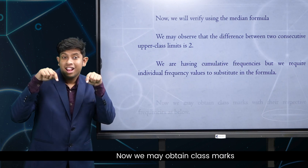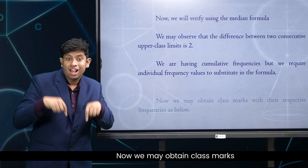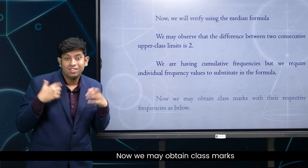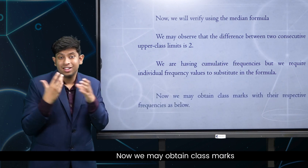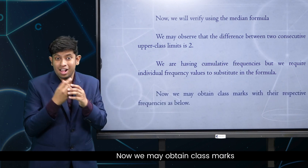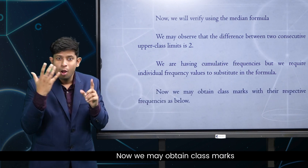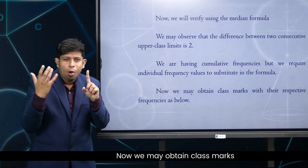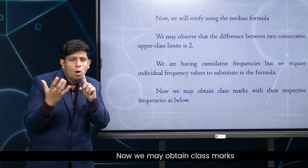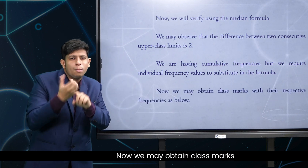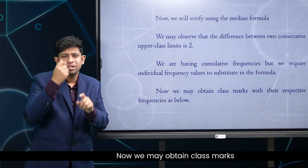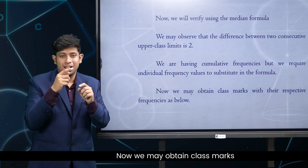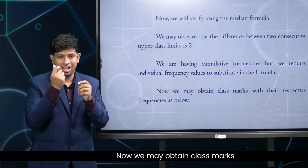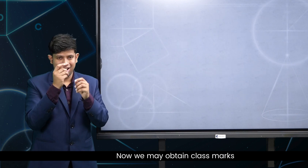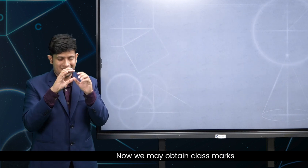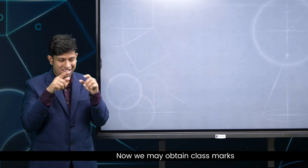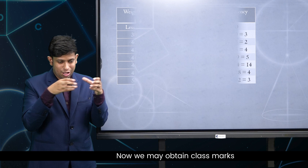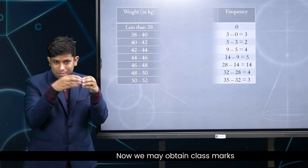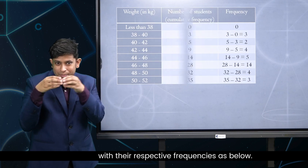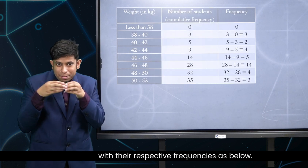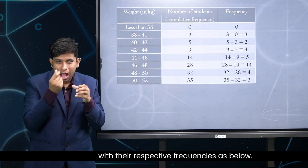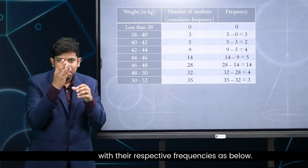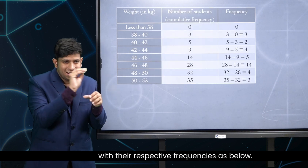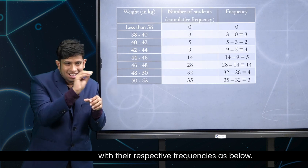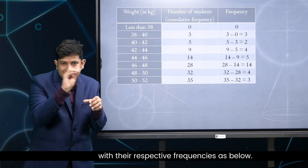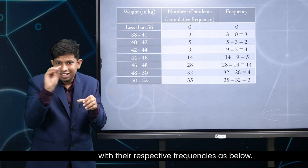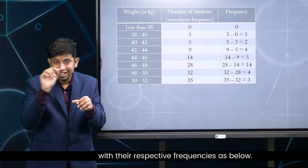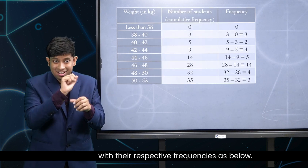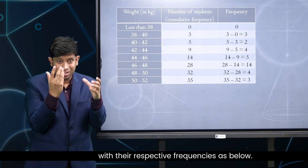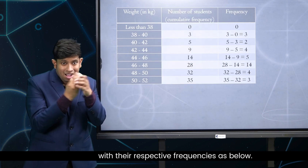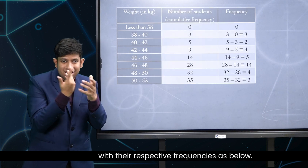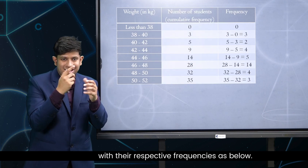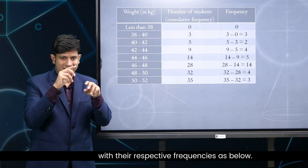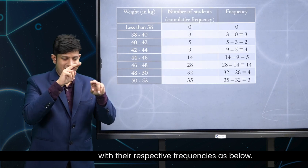Now we may obtain class marks with their respective frequencies as below.